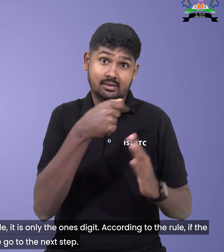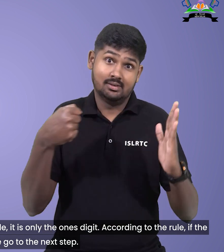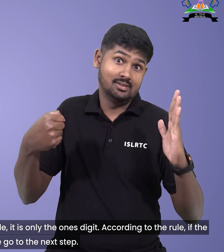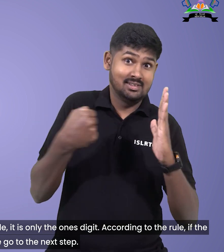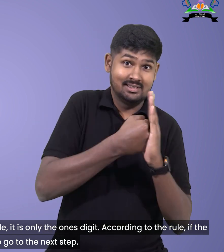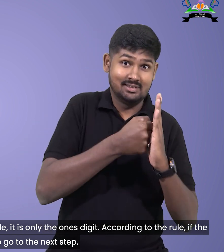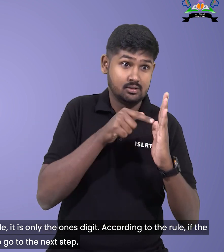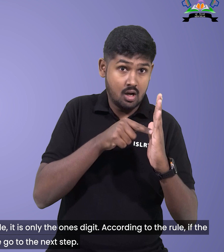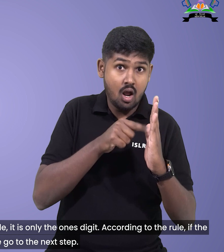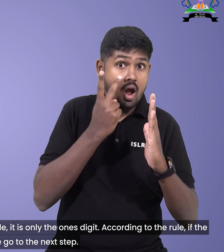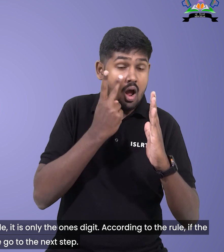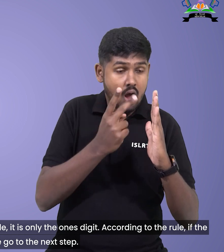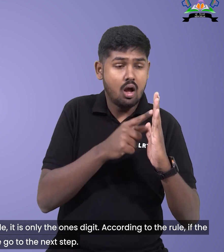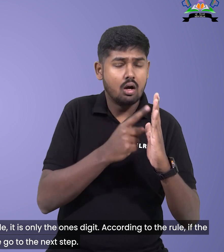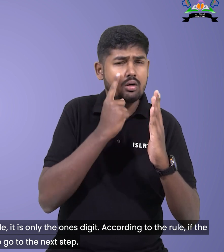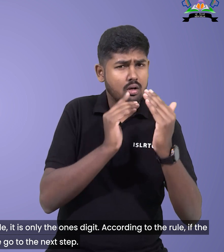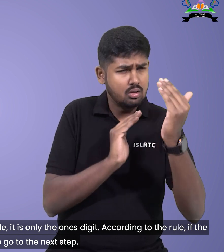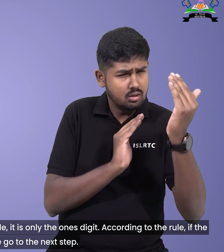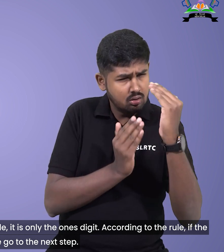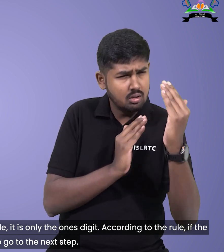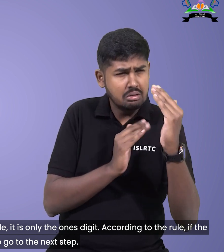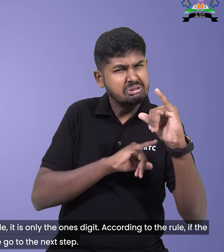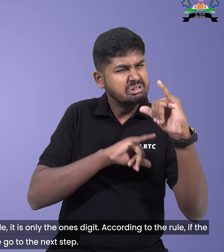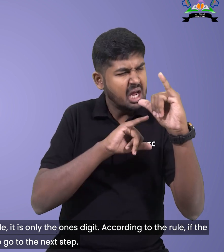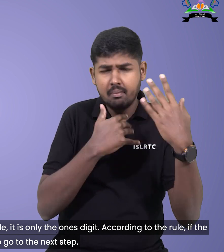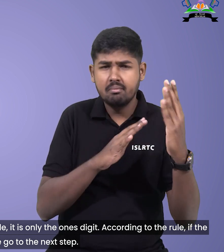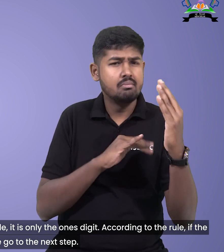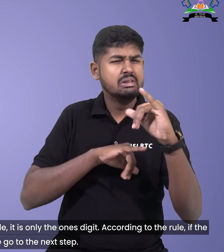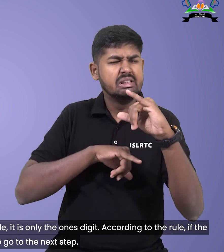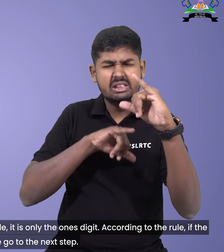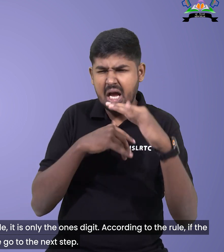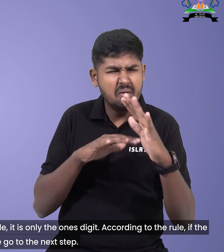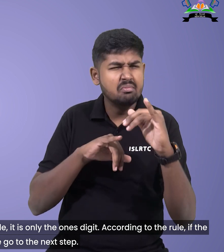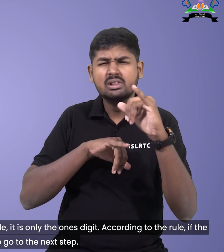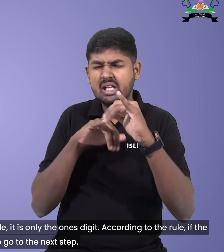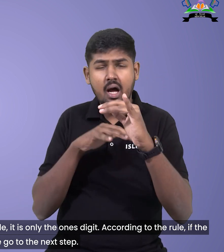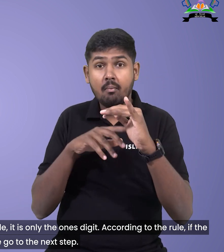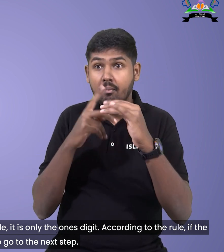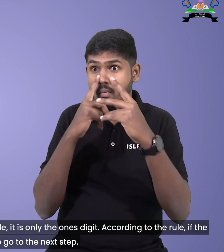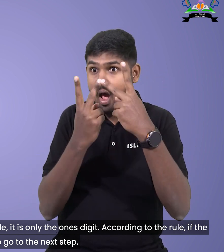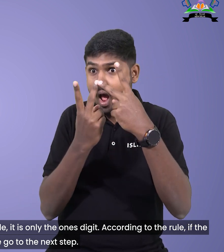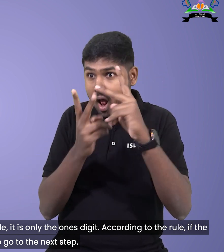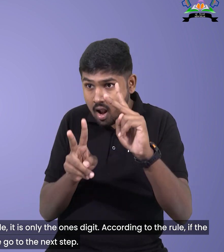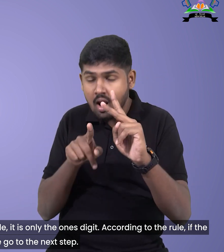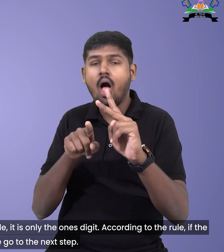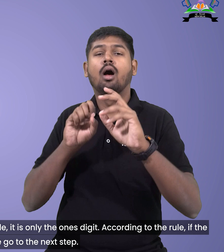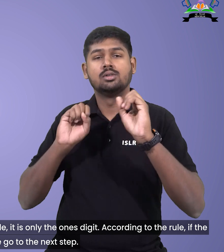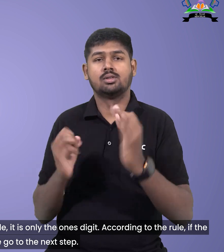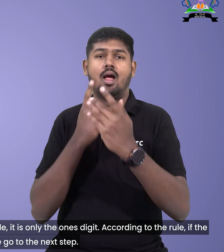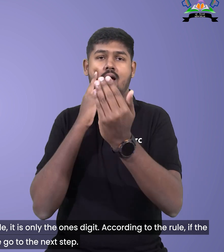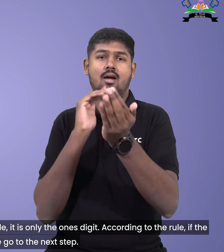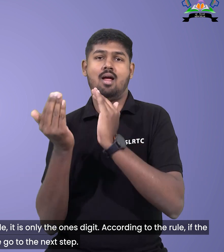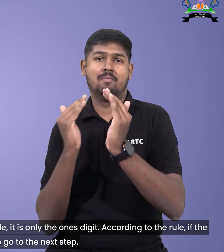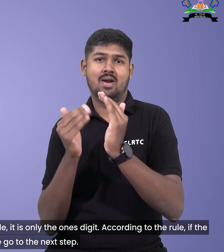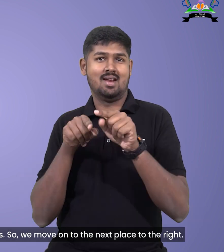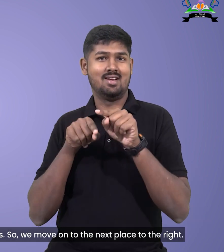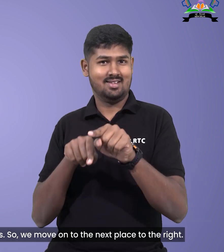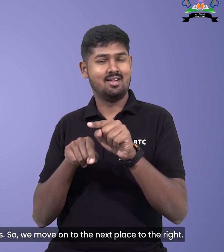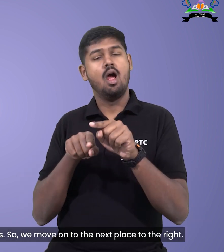digit. According to the rule, if the numbers are the same, we go to the next step. In this